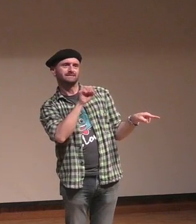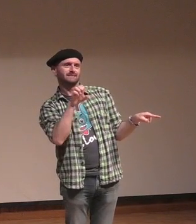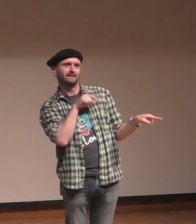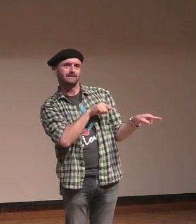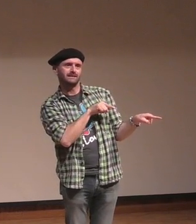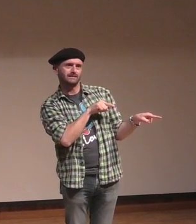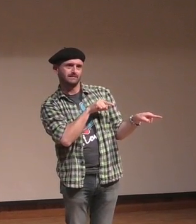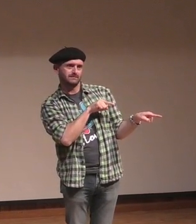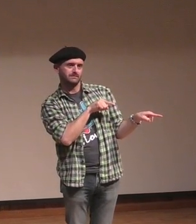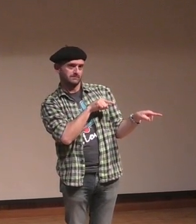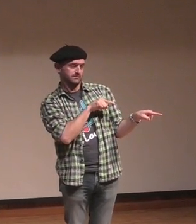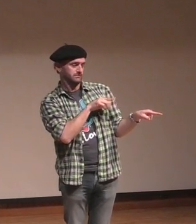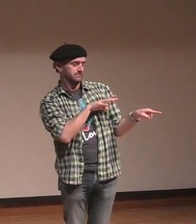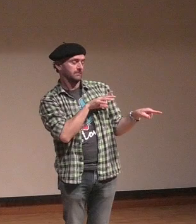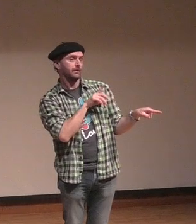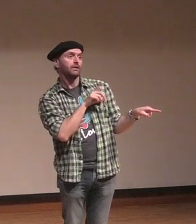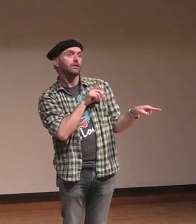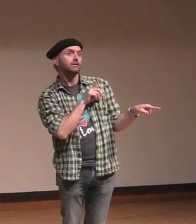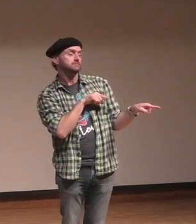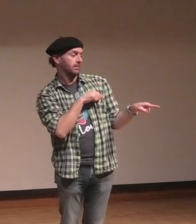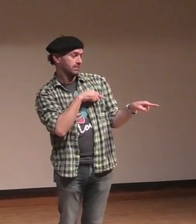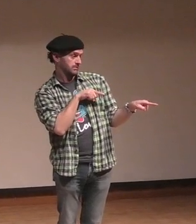first, I was like, oh, I could see the signing exact English.